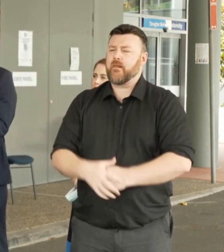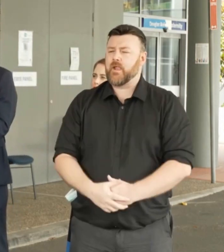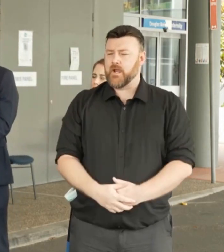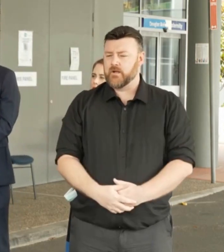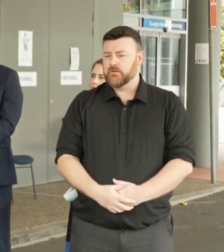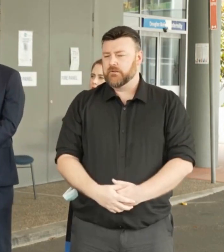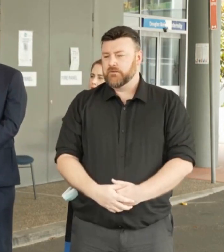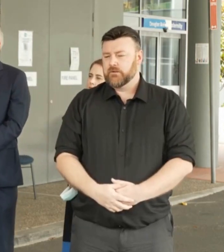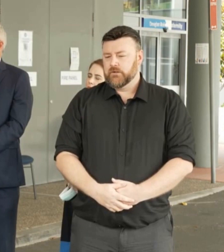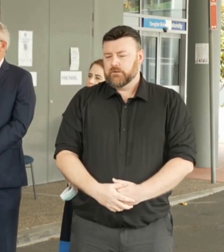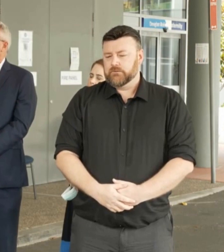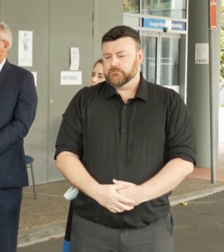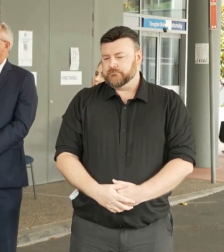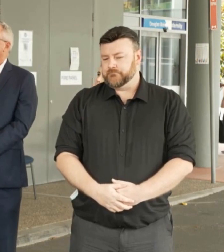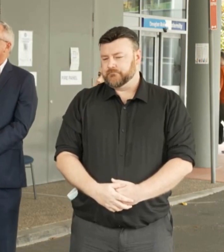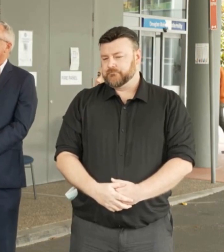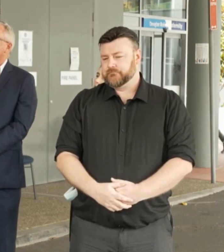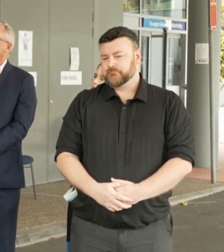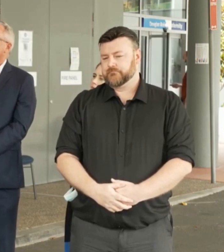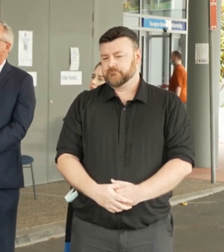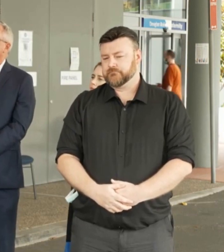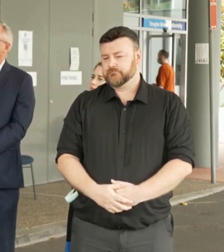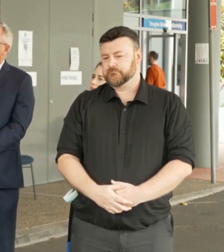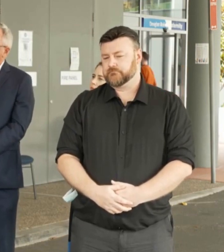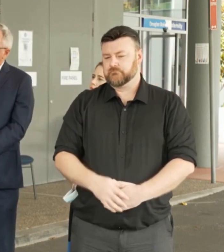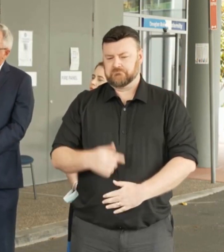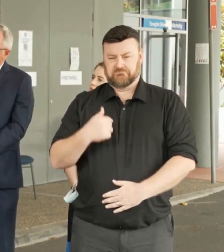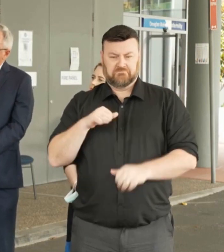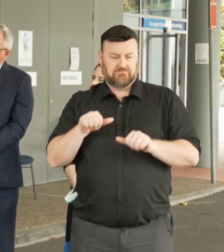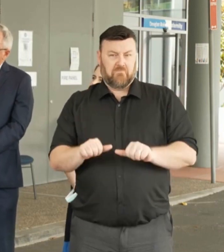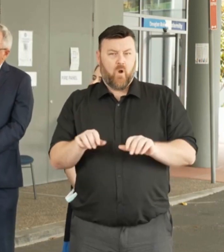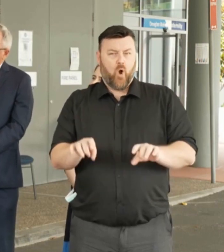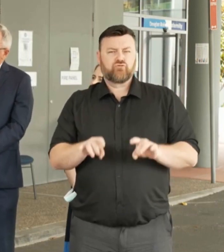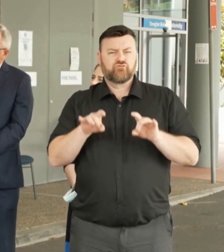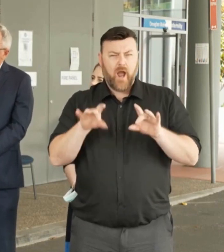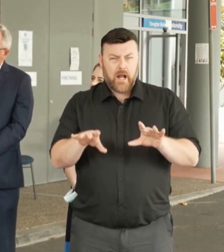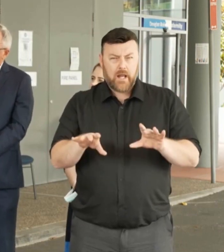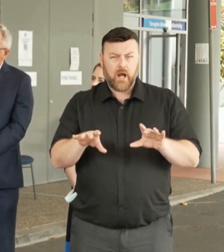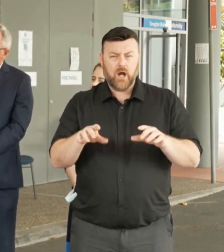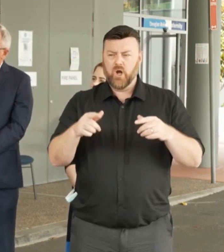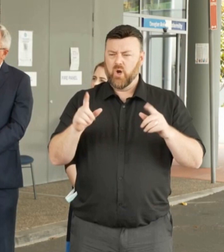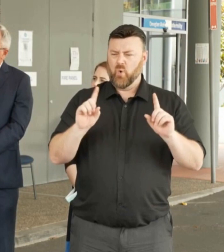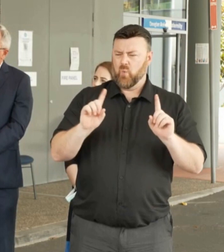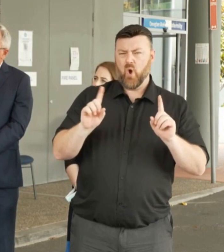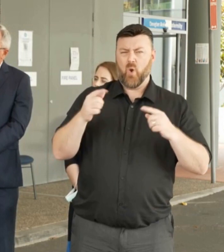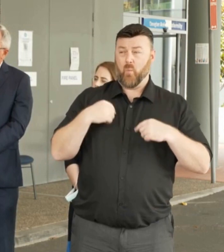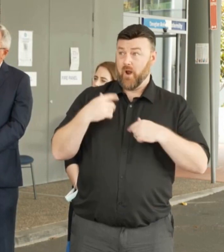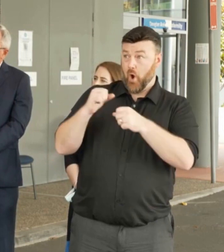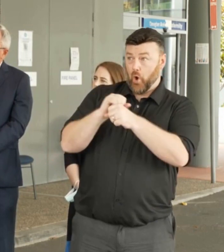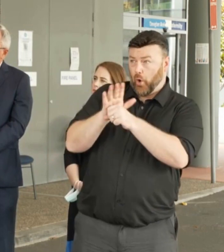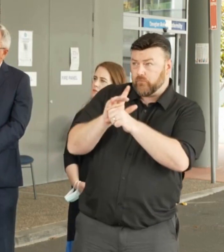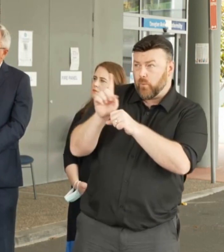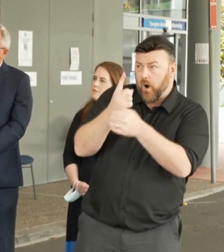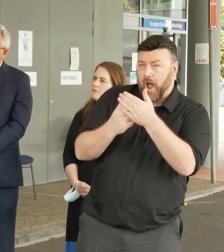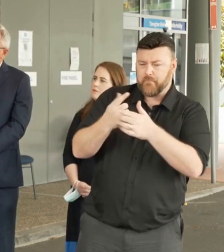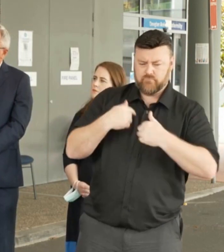the reaction of governments and health authorities in Australia and what we're seeing in Europe and the United Kingdom is very different. So the